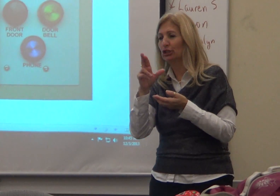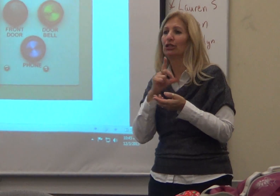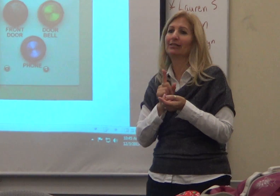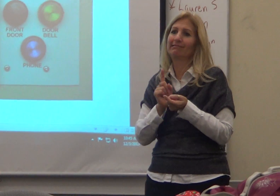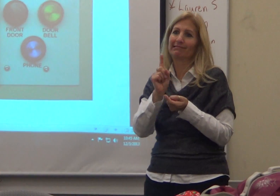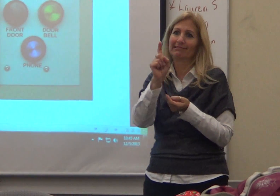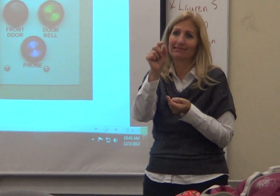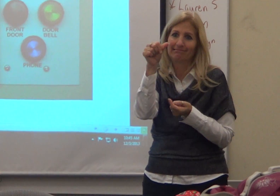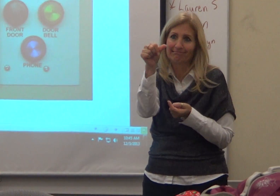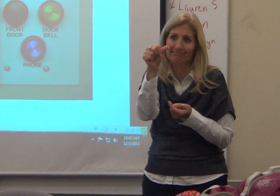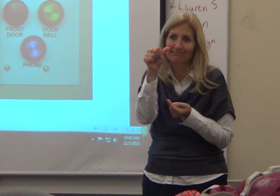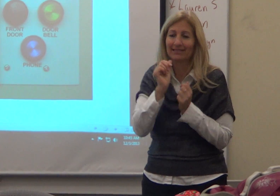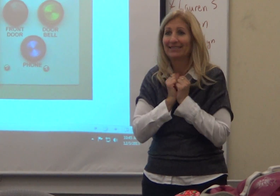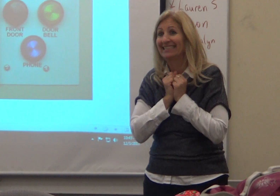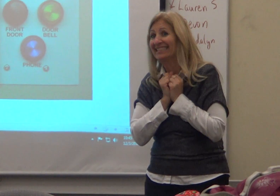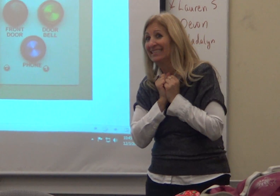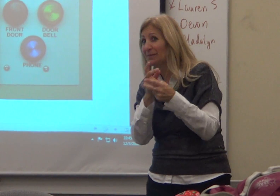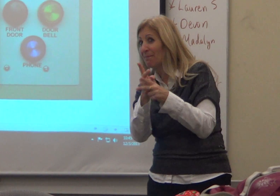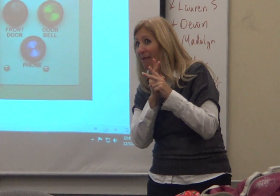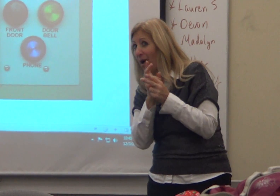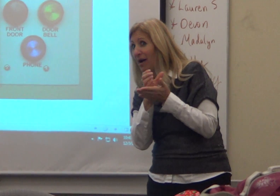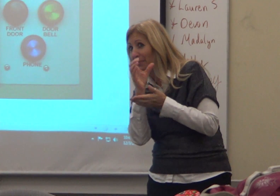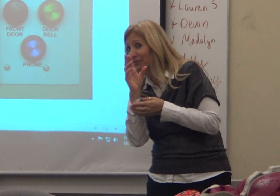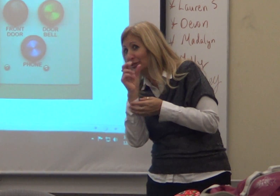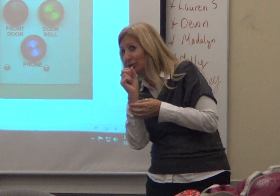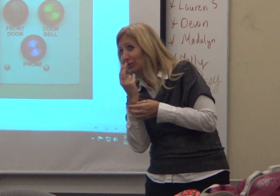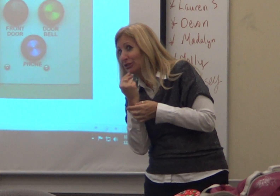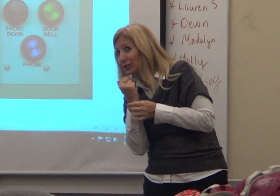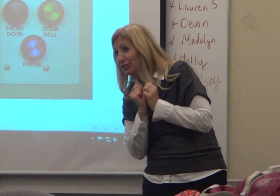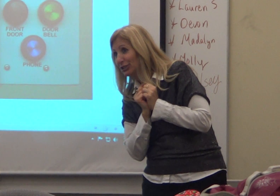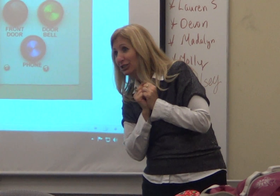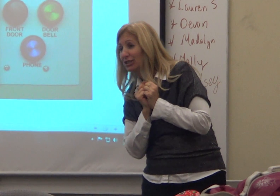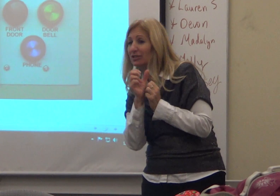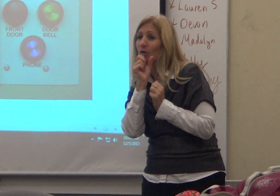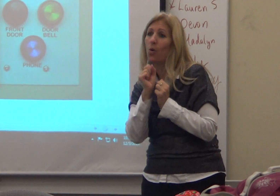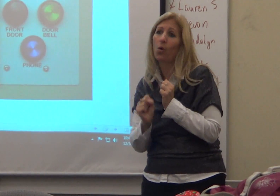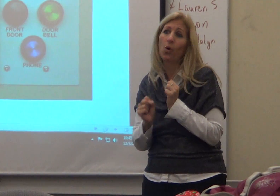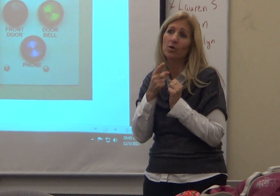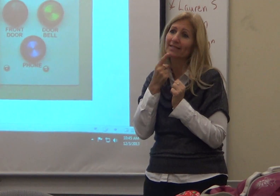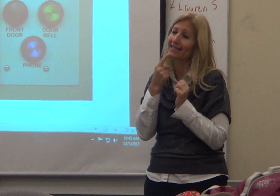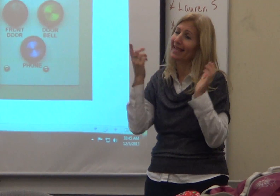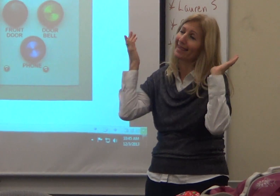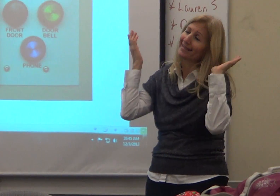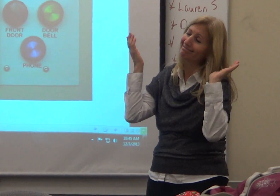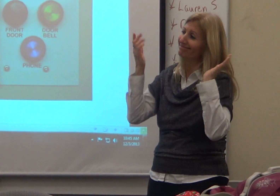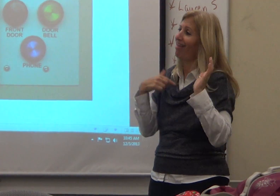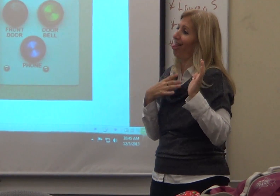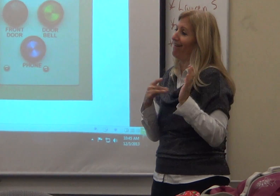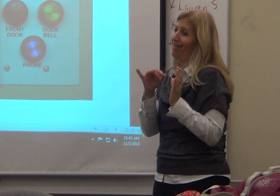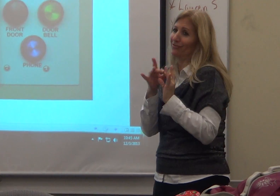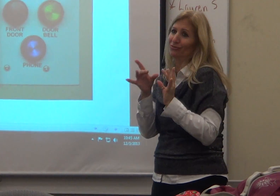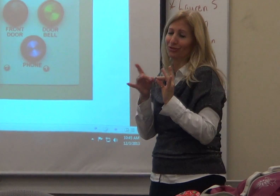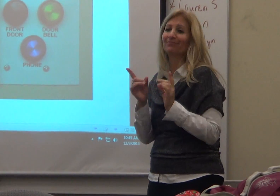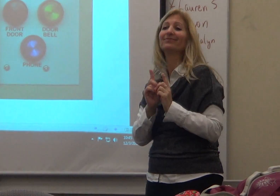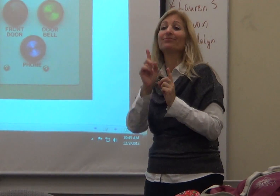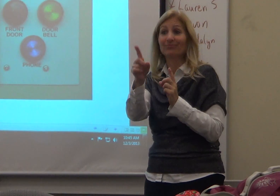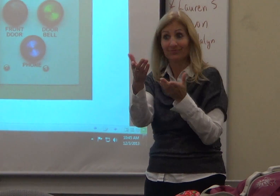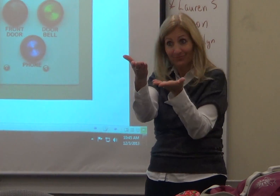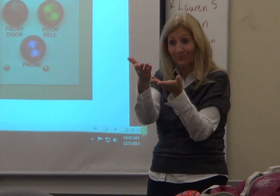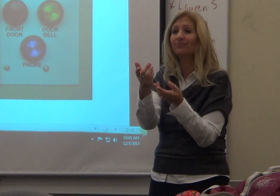So suppose we're across from each other and somebody needs to borrow something. Who knows, sugar, I'm not sure.